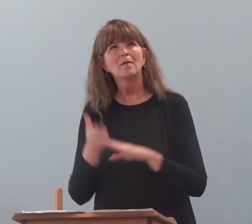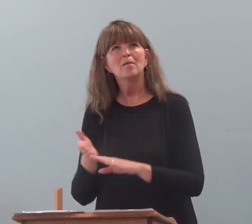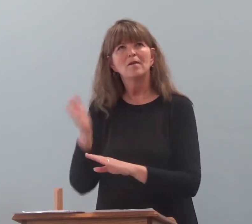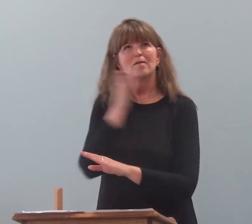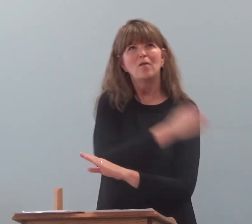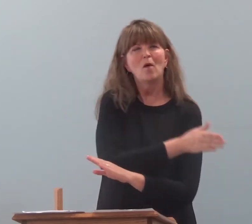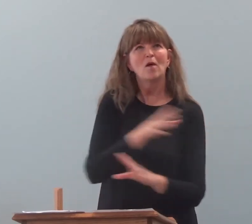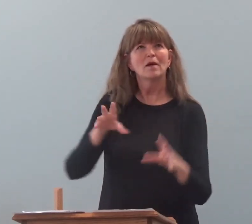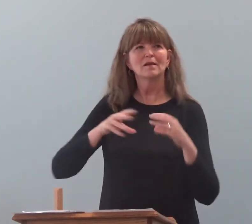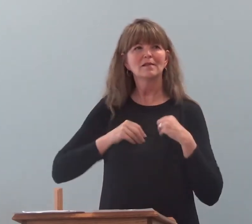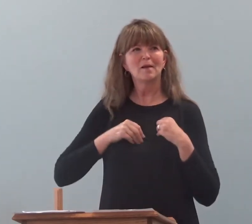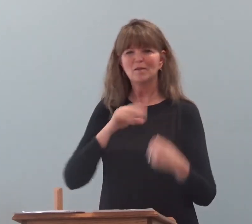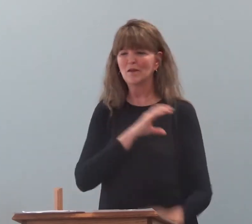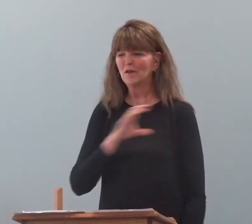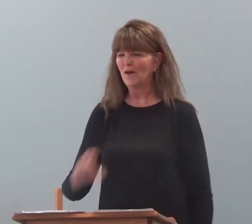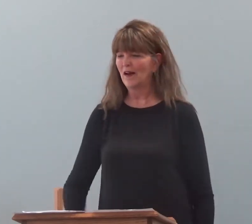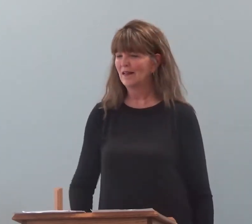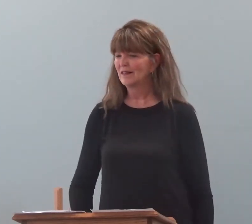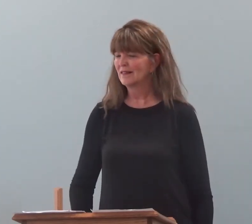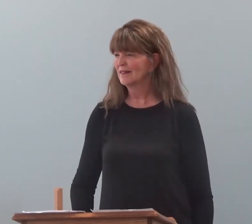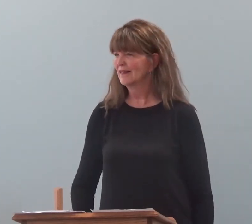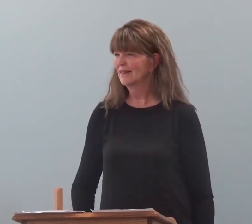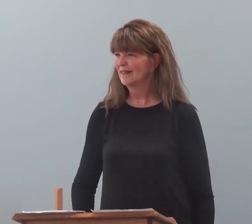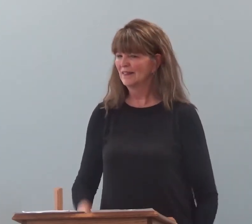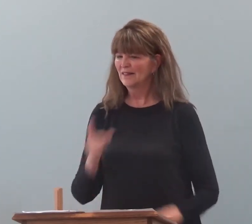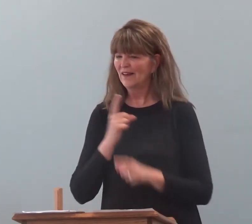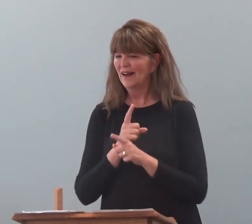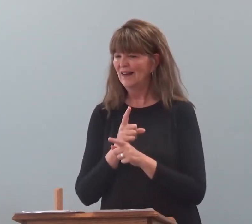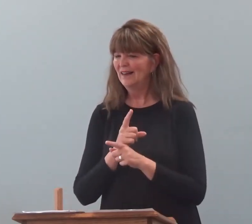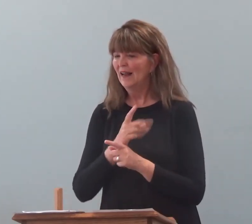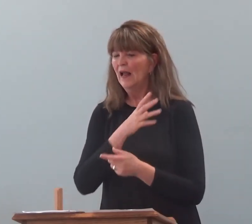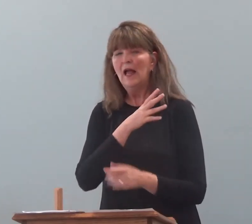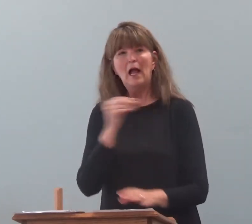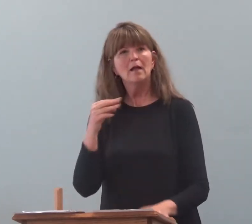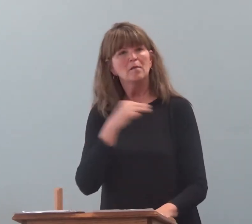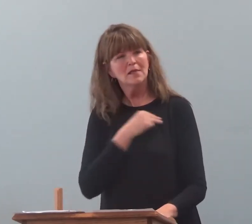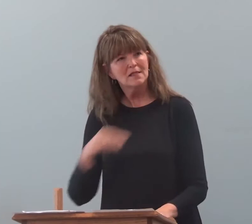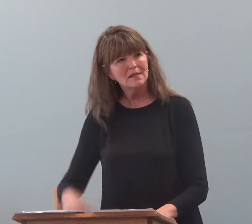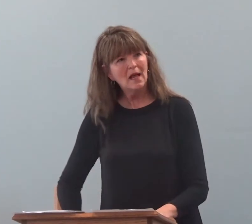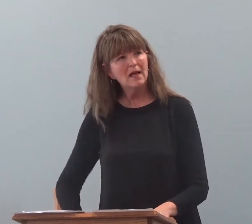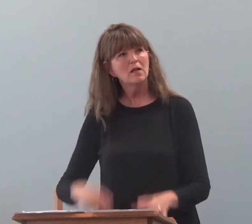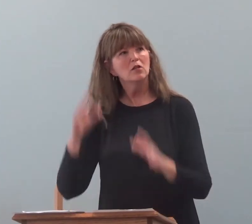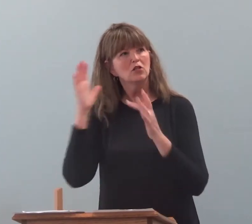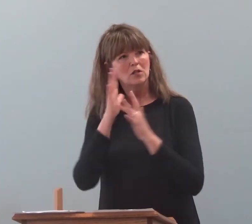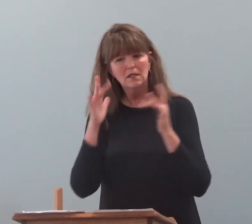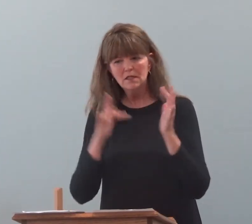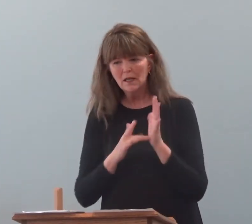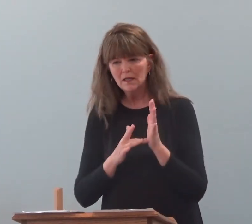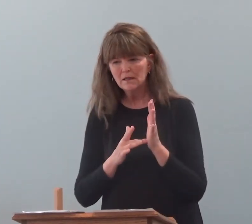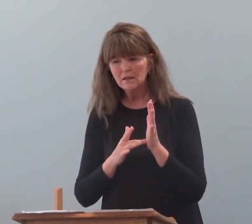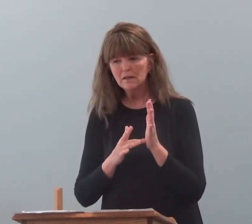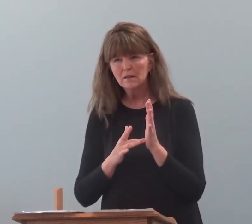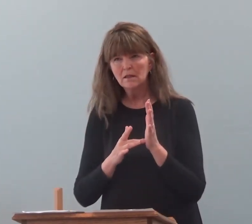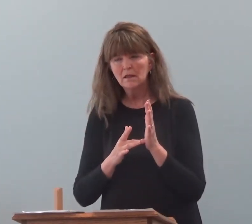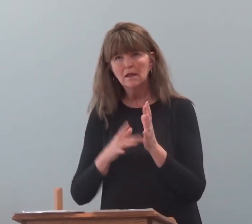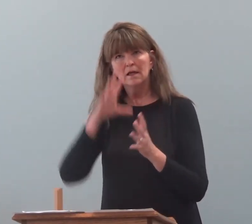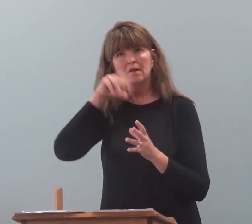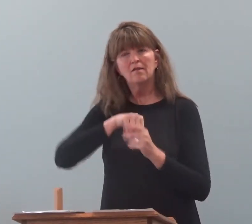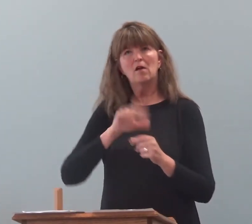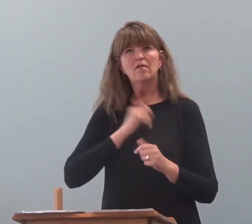Sometimes we live our lives the same way as we did before we came to know Christ as our Messiah and